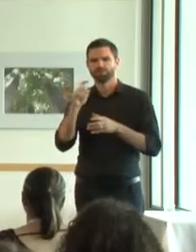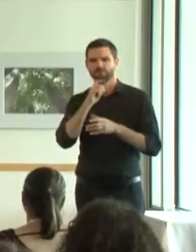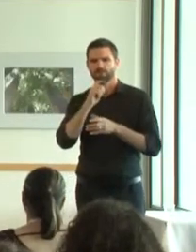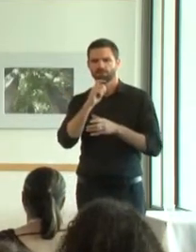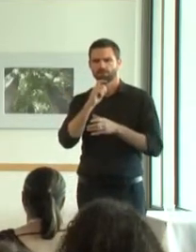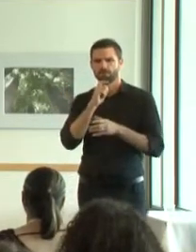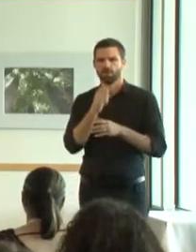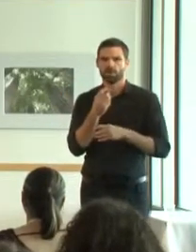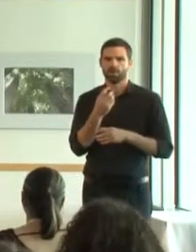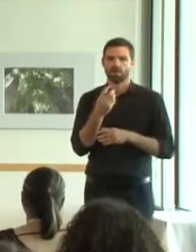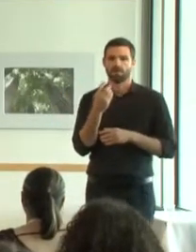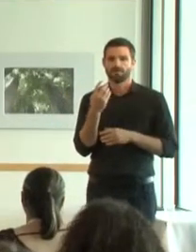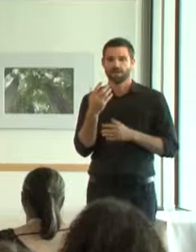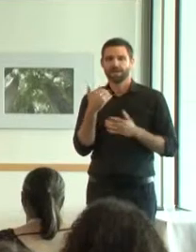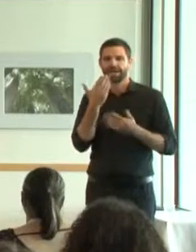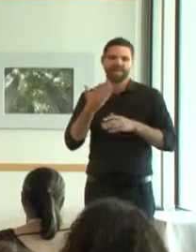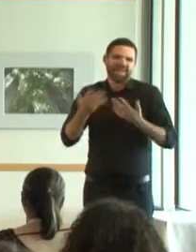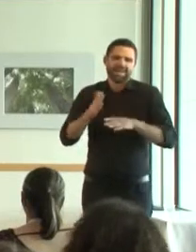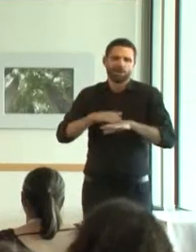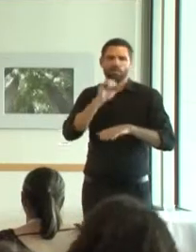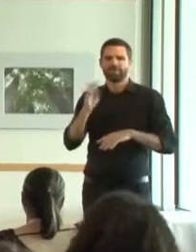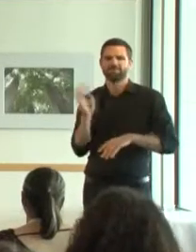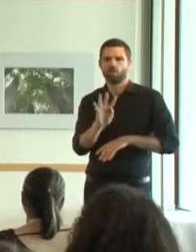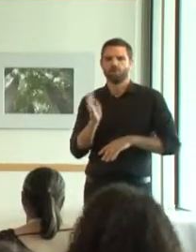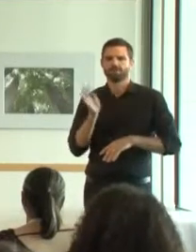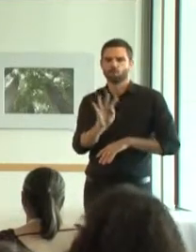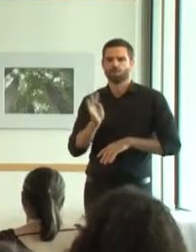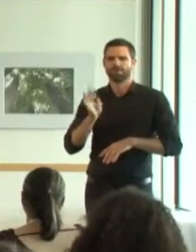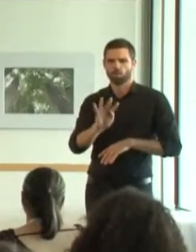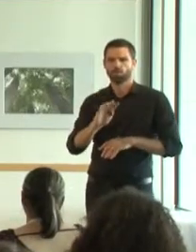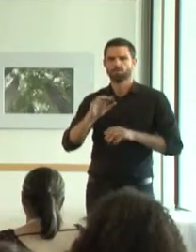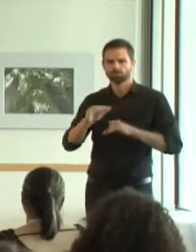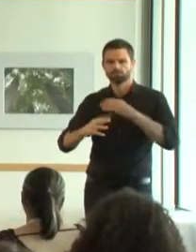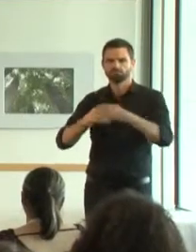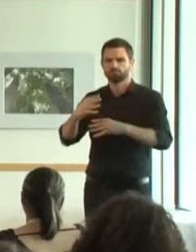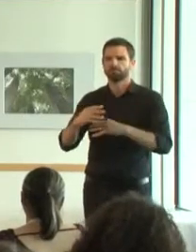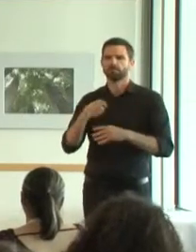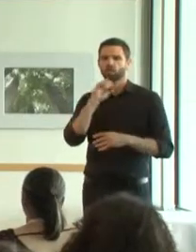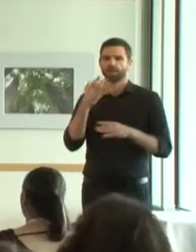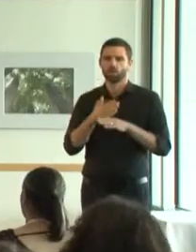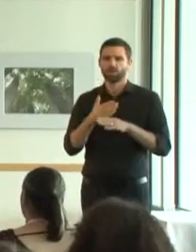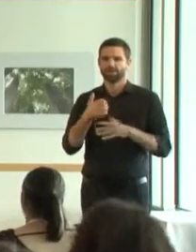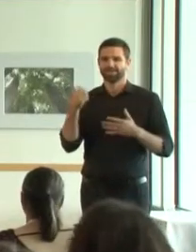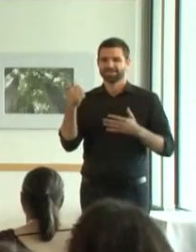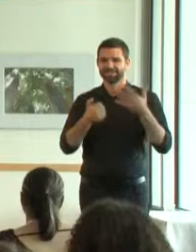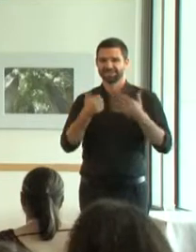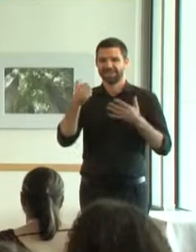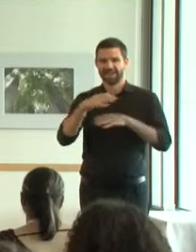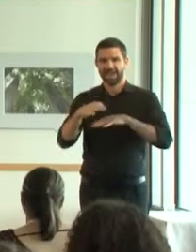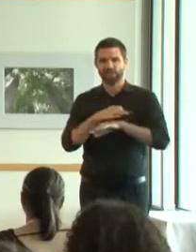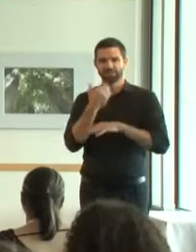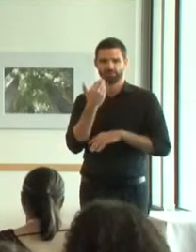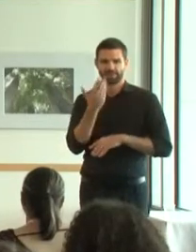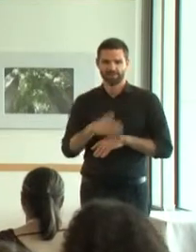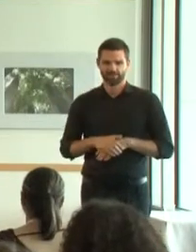four on the workstations at once, and we aim to try and get them working about 16 hours a day. And so